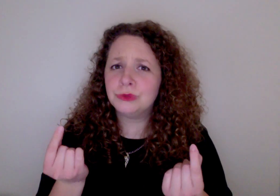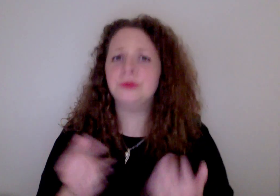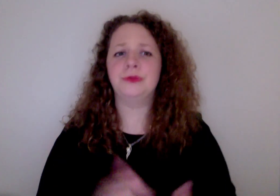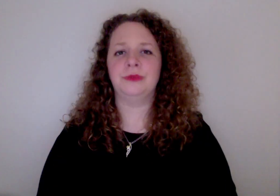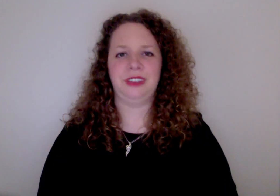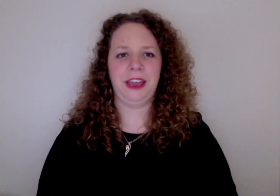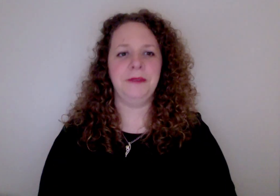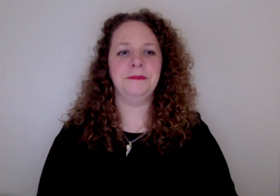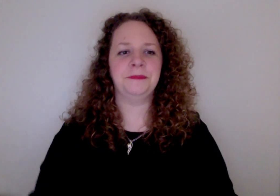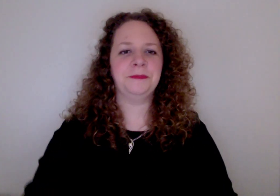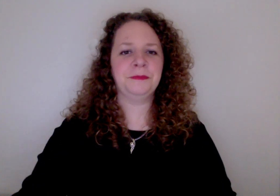Okay.